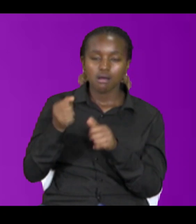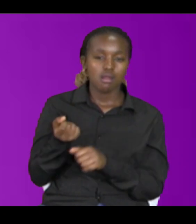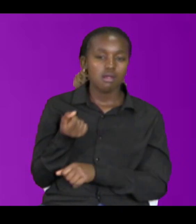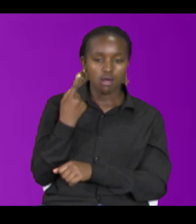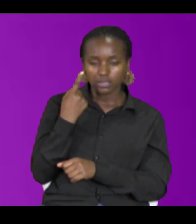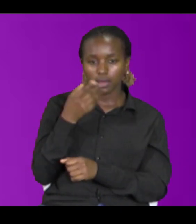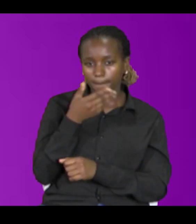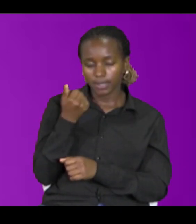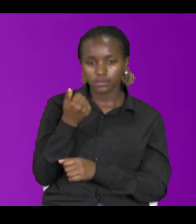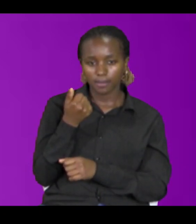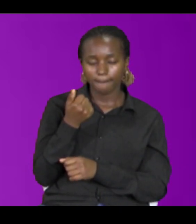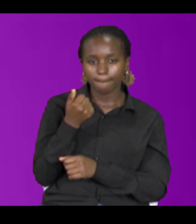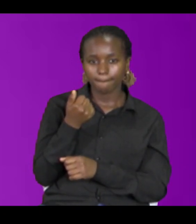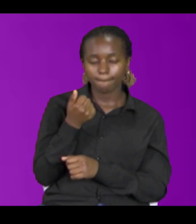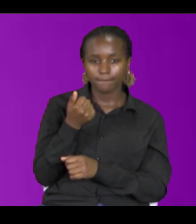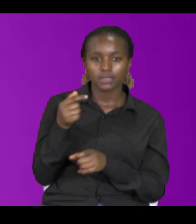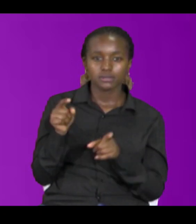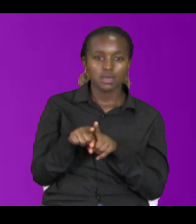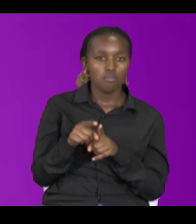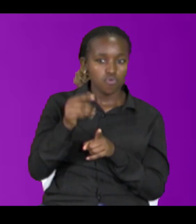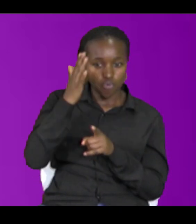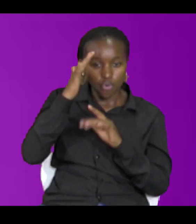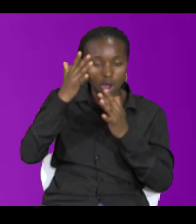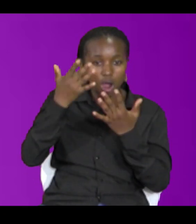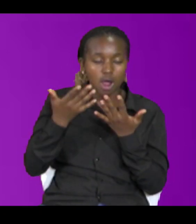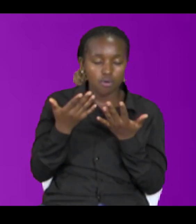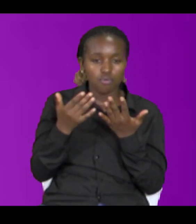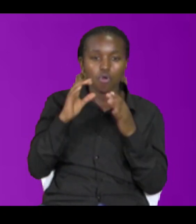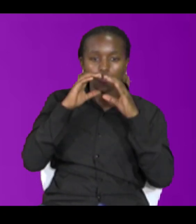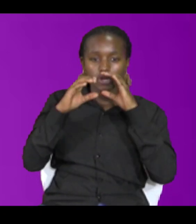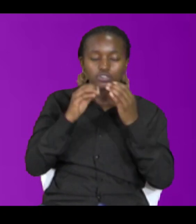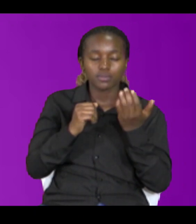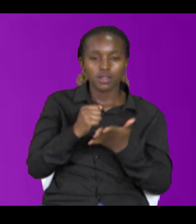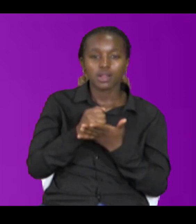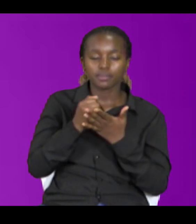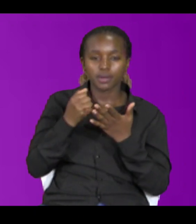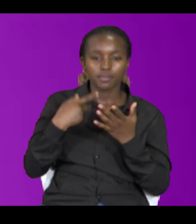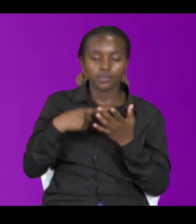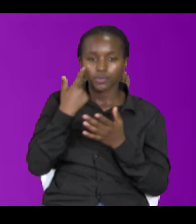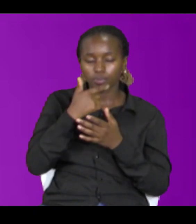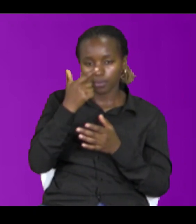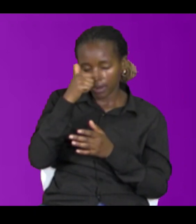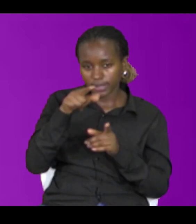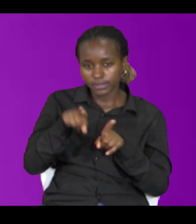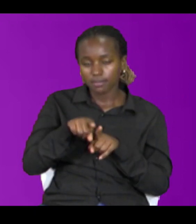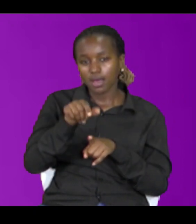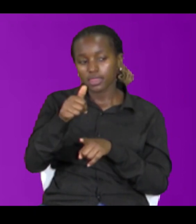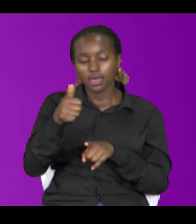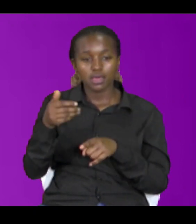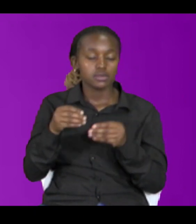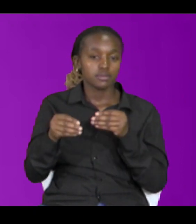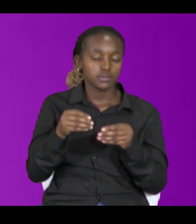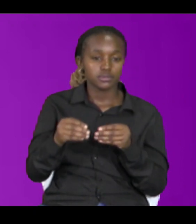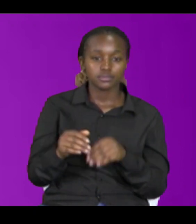communication in the digital age has evolved, or how it is,